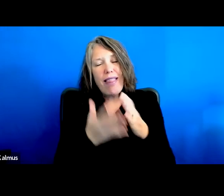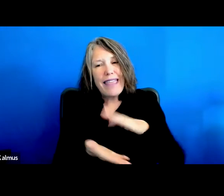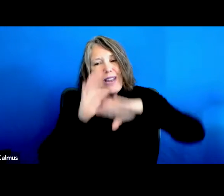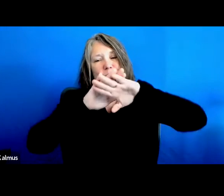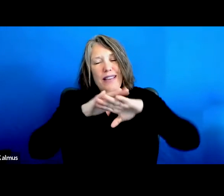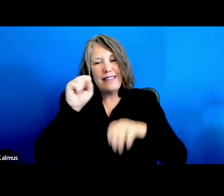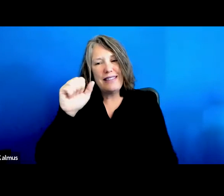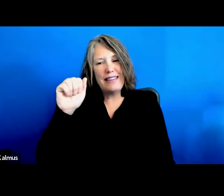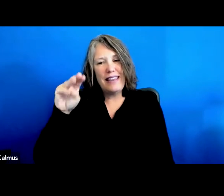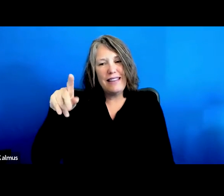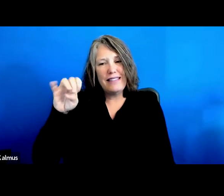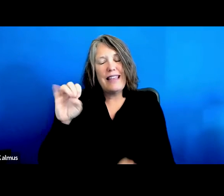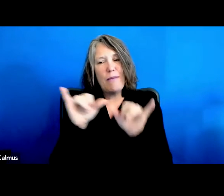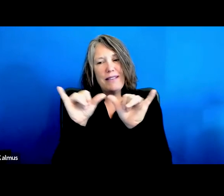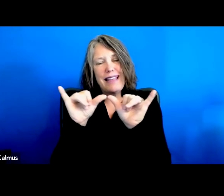sample size, novel